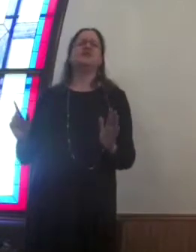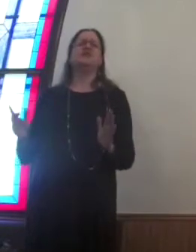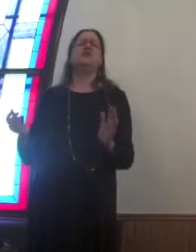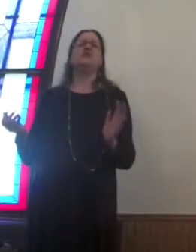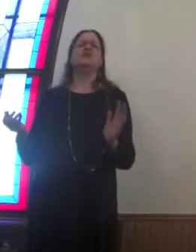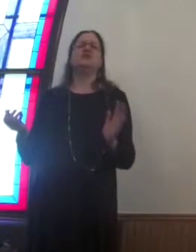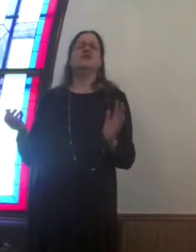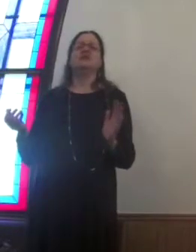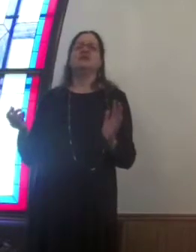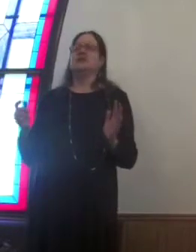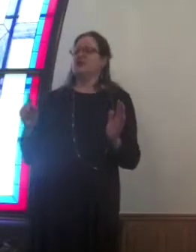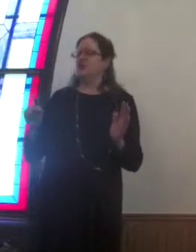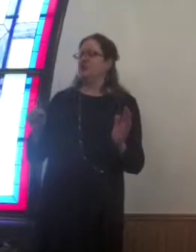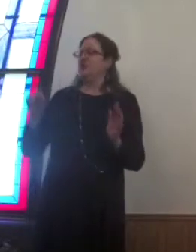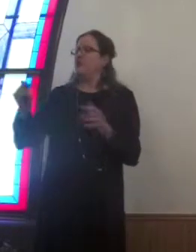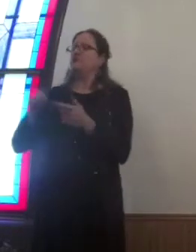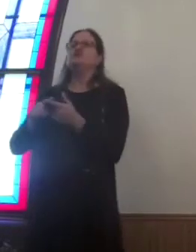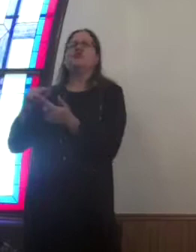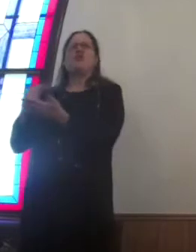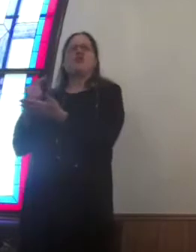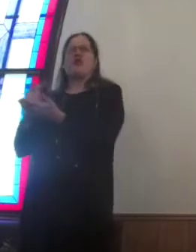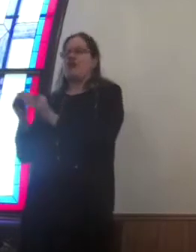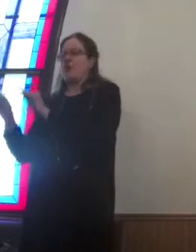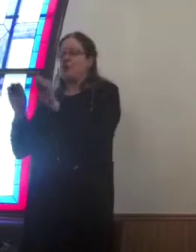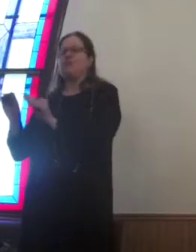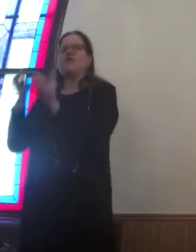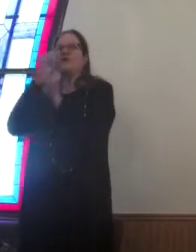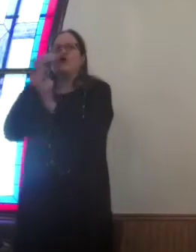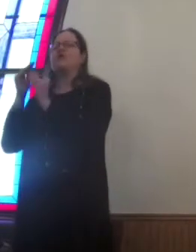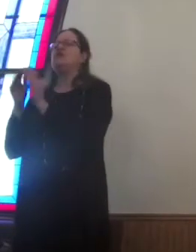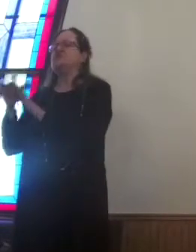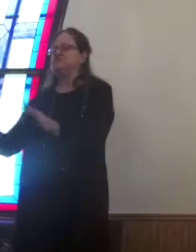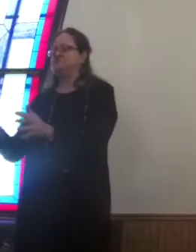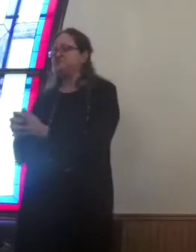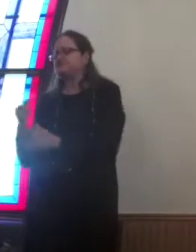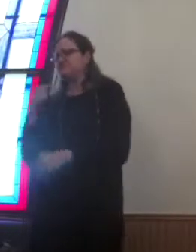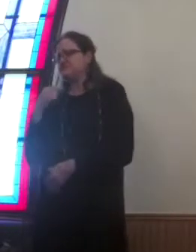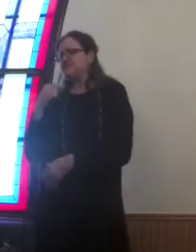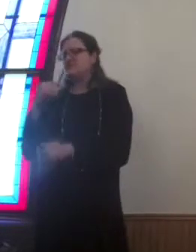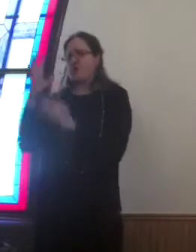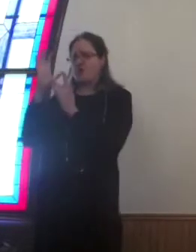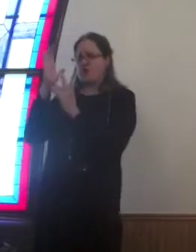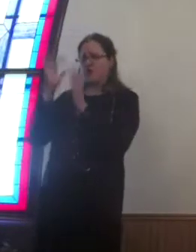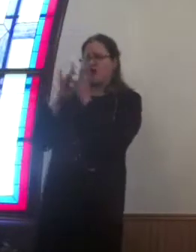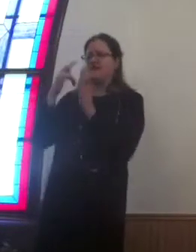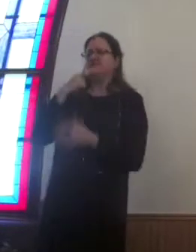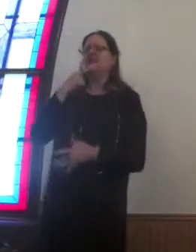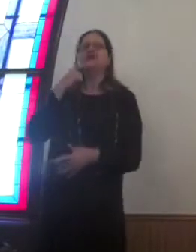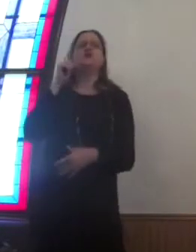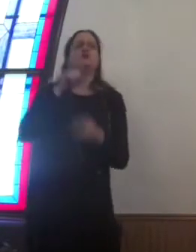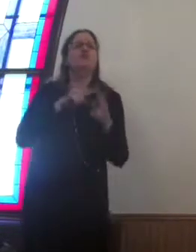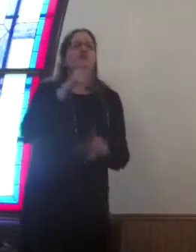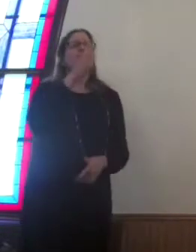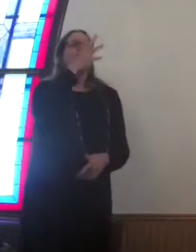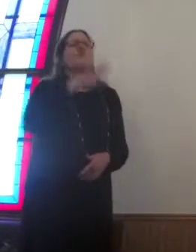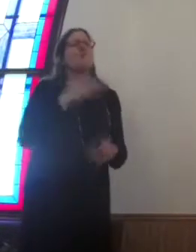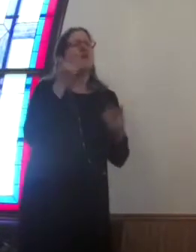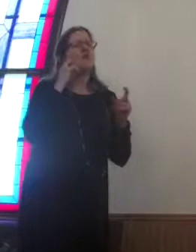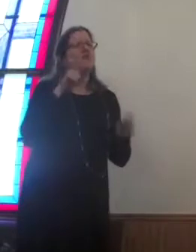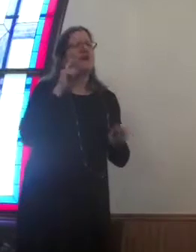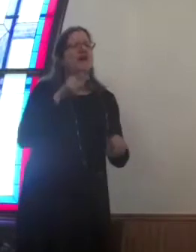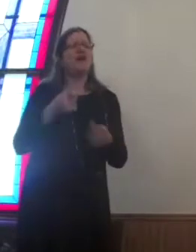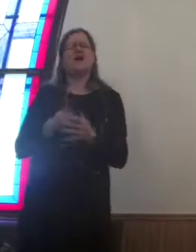someone who she thinks is the gardener, and we hear Christ say to her, "Woman, why are you